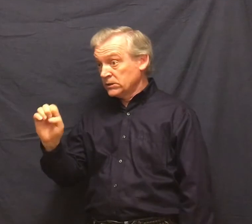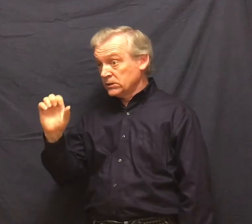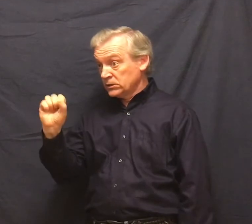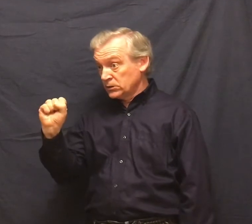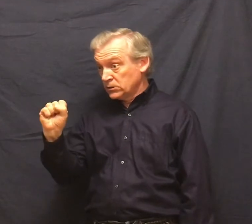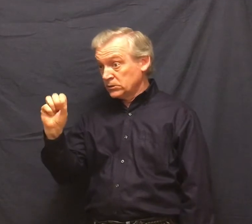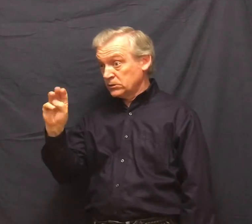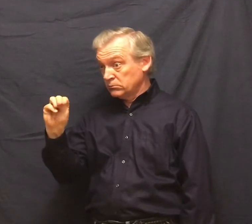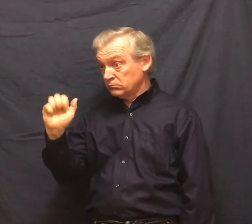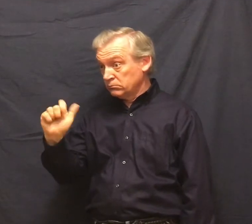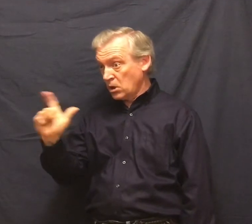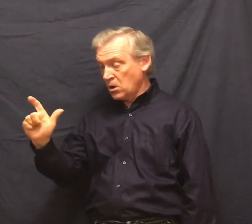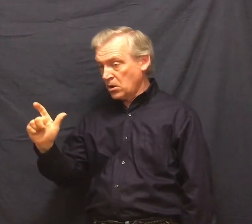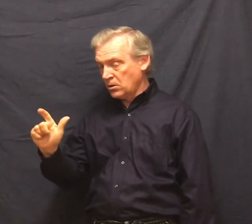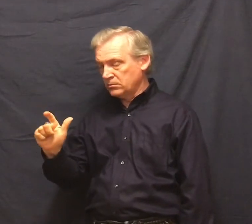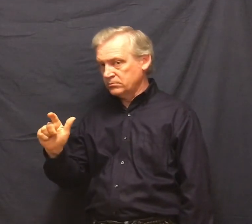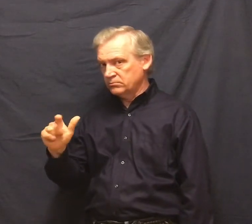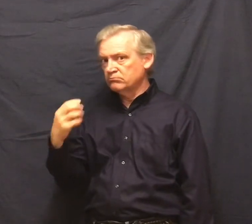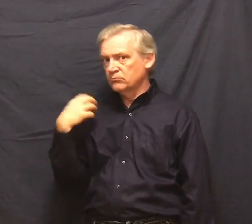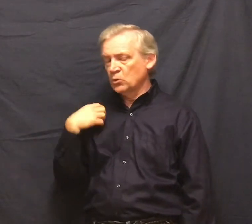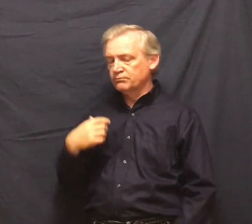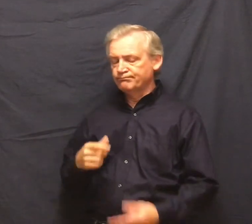The names were entered in the book.